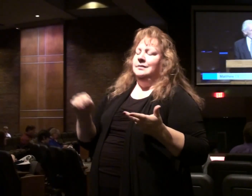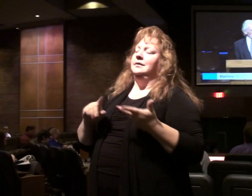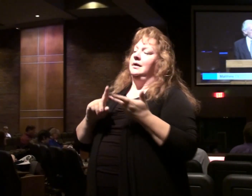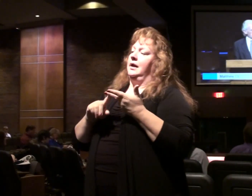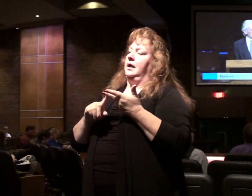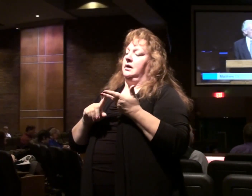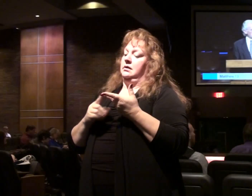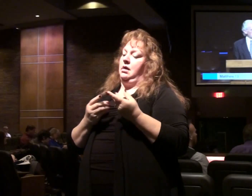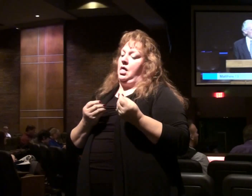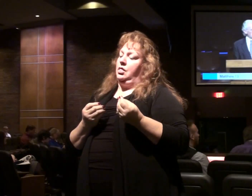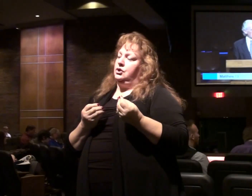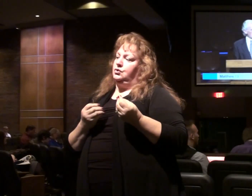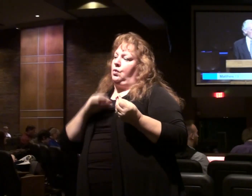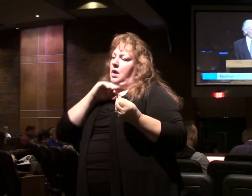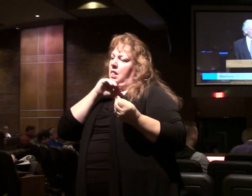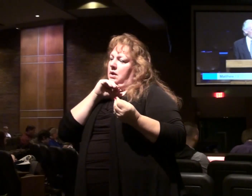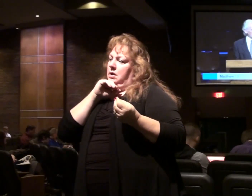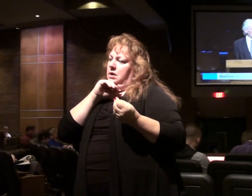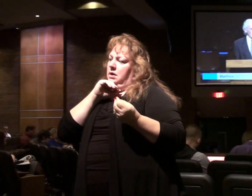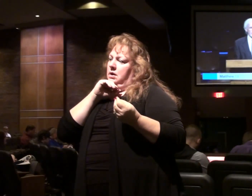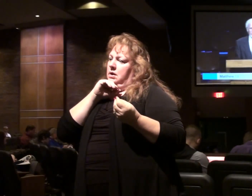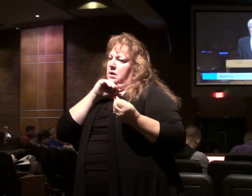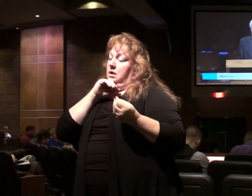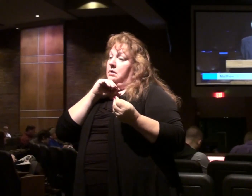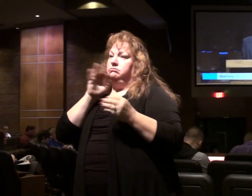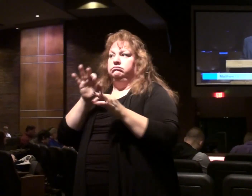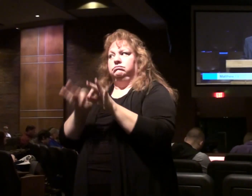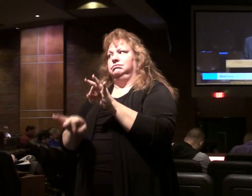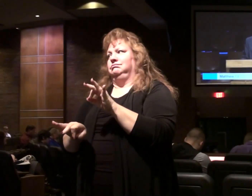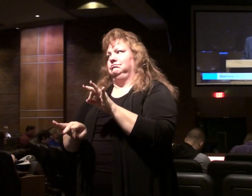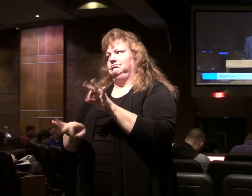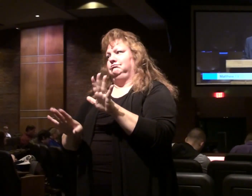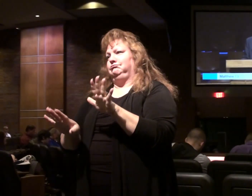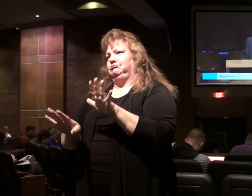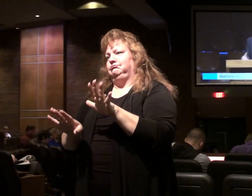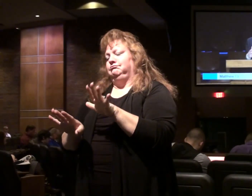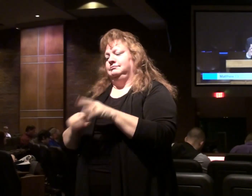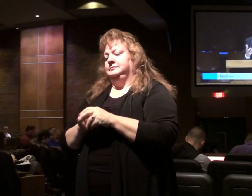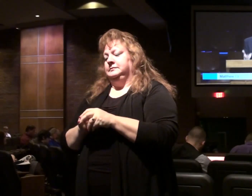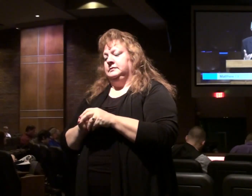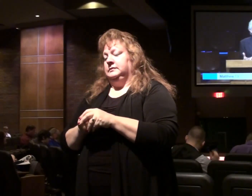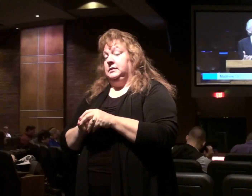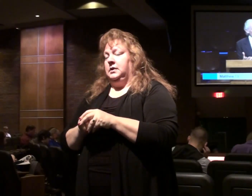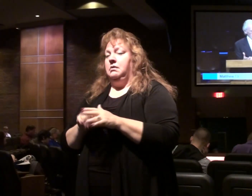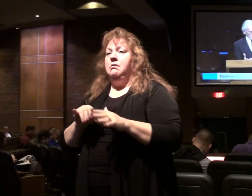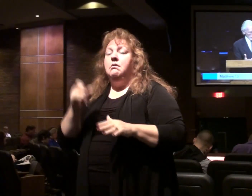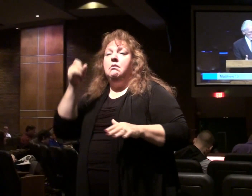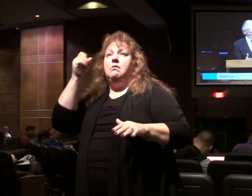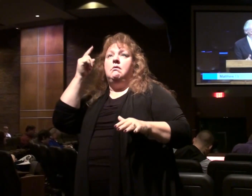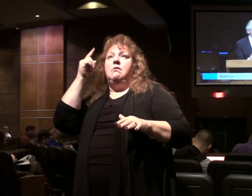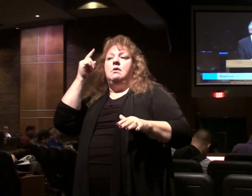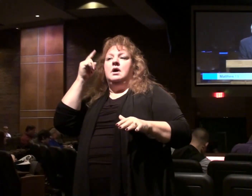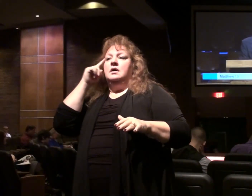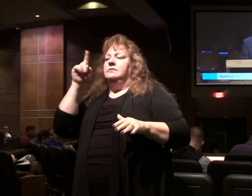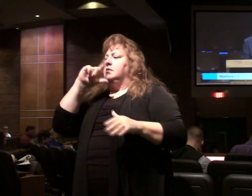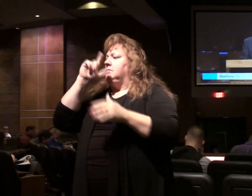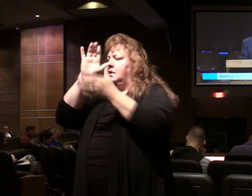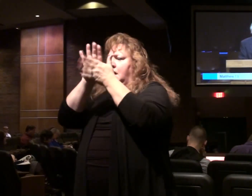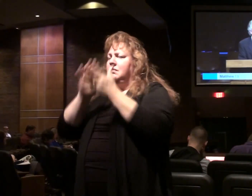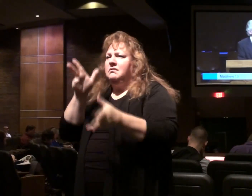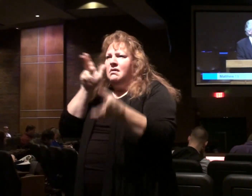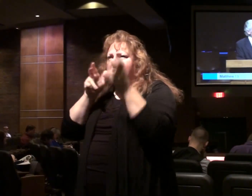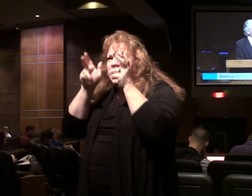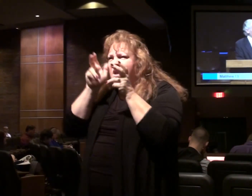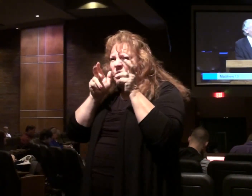And the soil. And it's pretty simple when you understand it. But for the unbelievers who